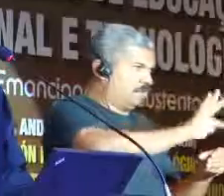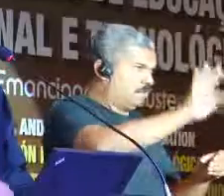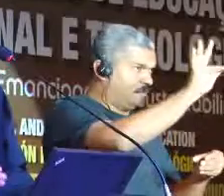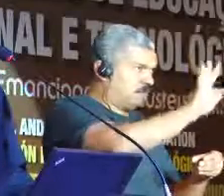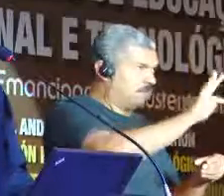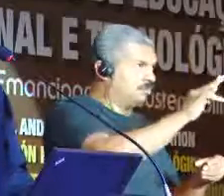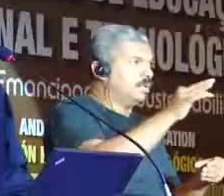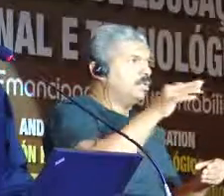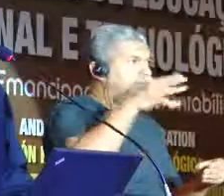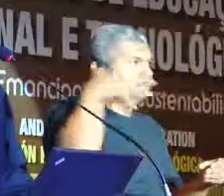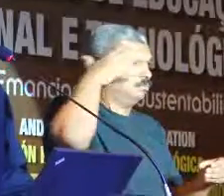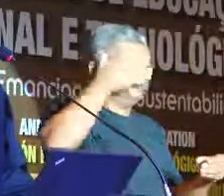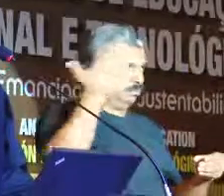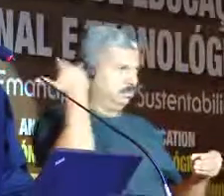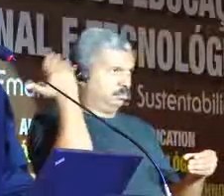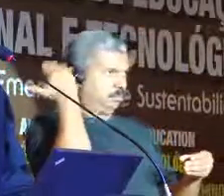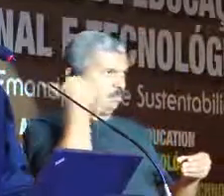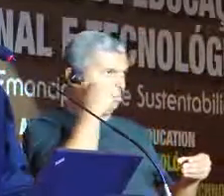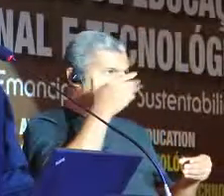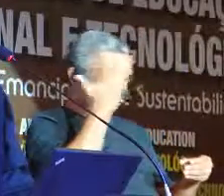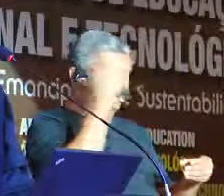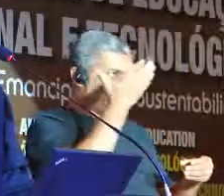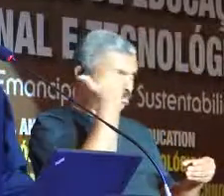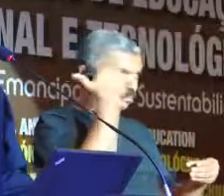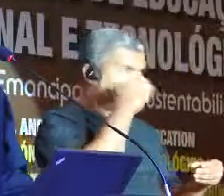it's obsolete in year 3.